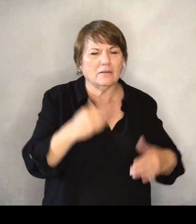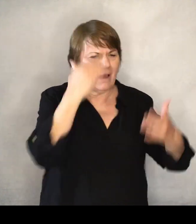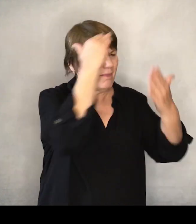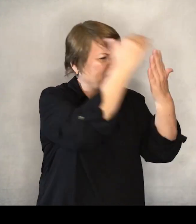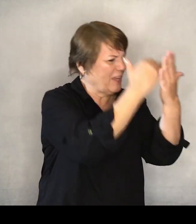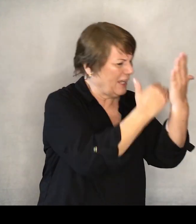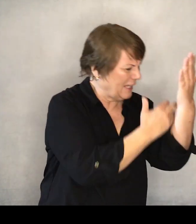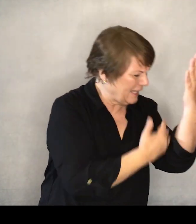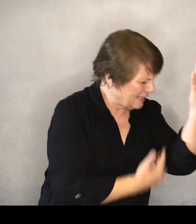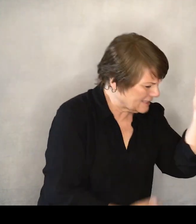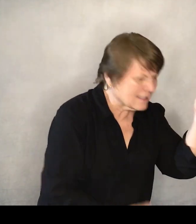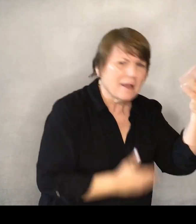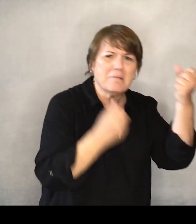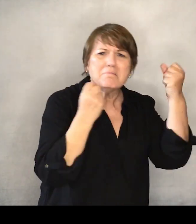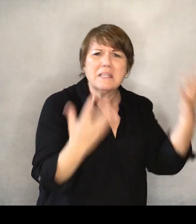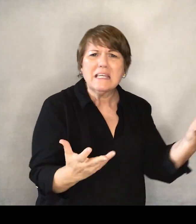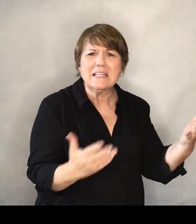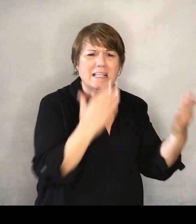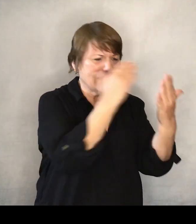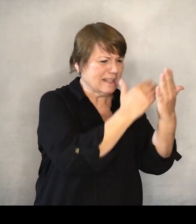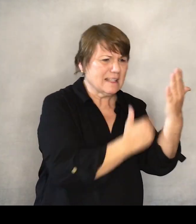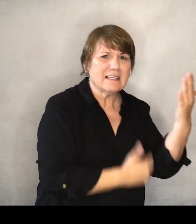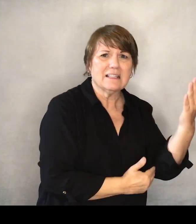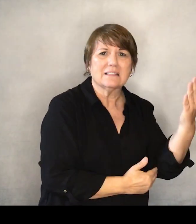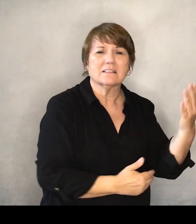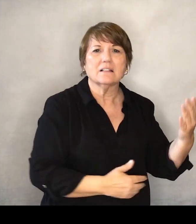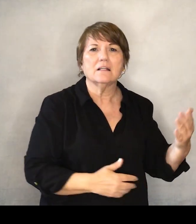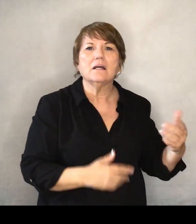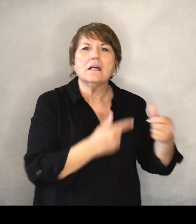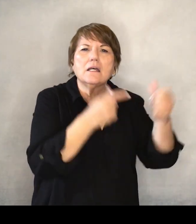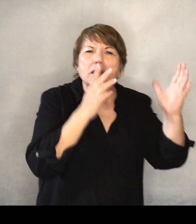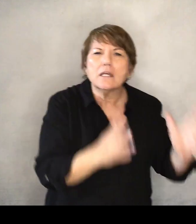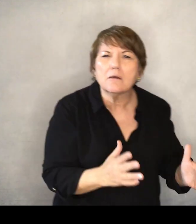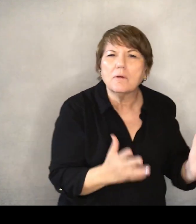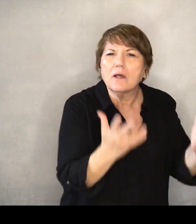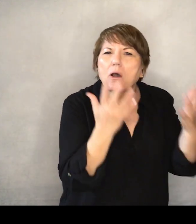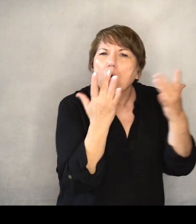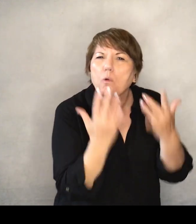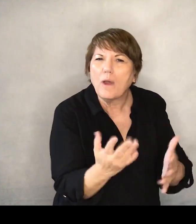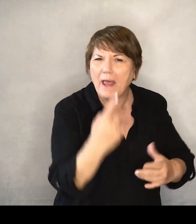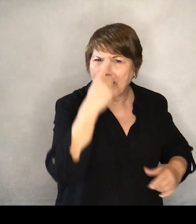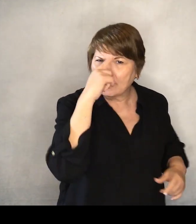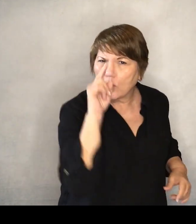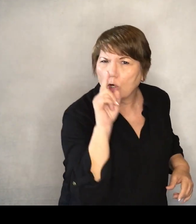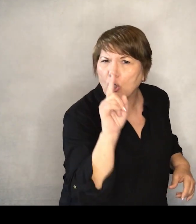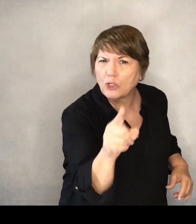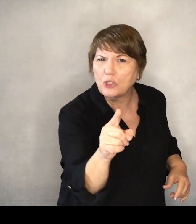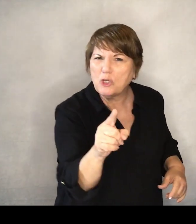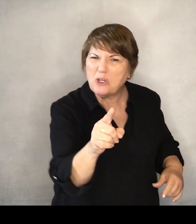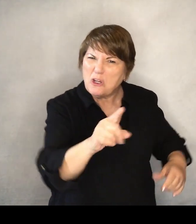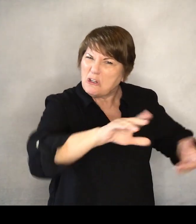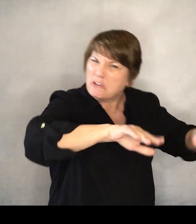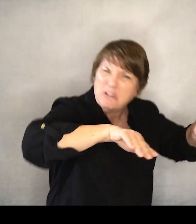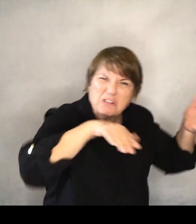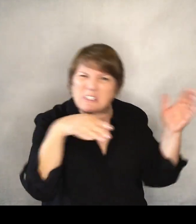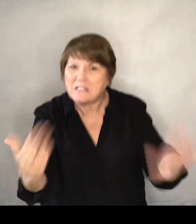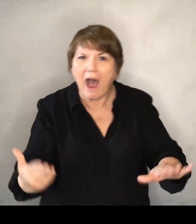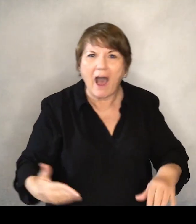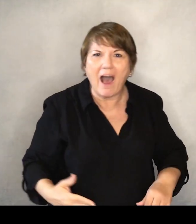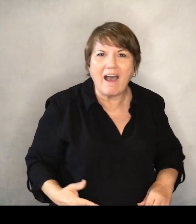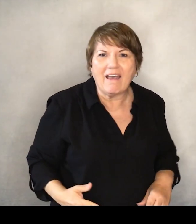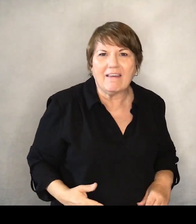on. So much more. The enemy is just waiting for you to die to